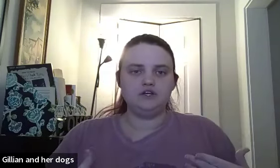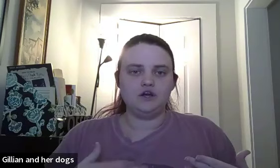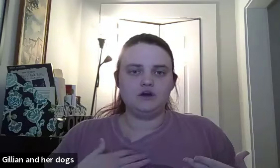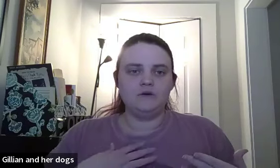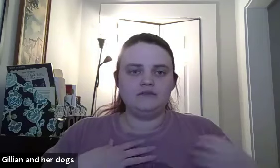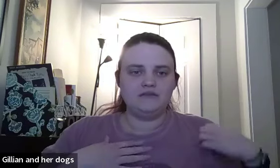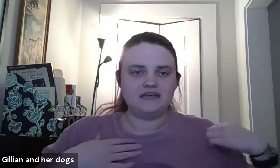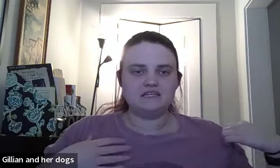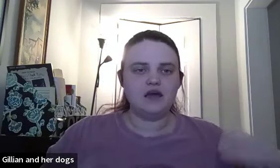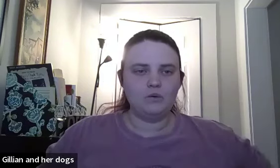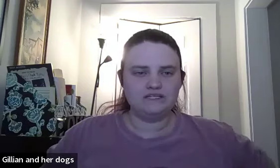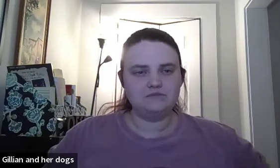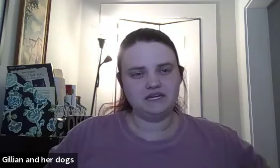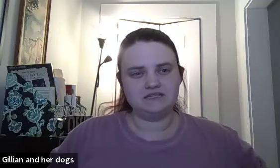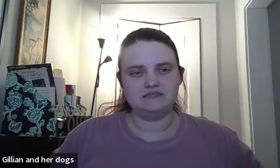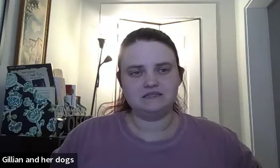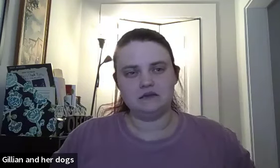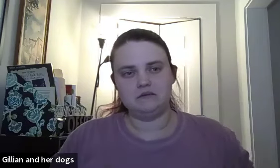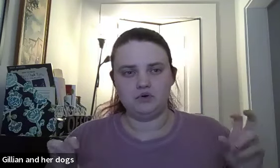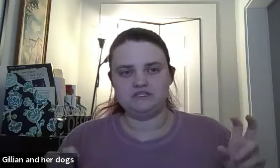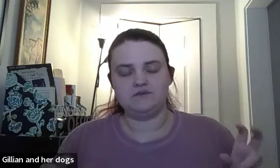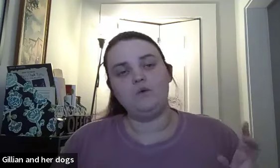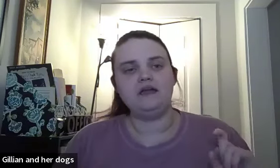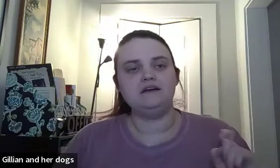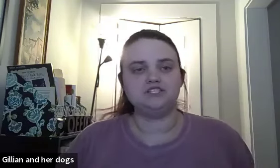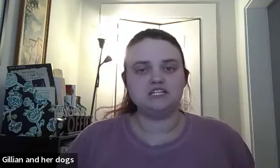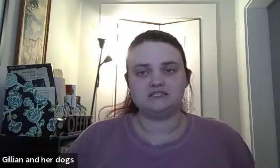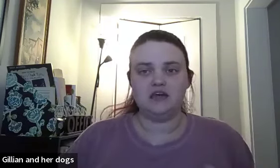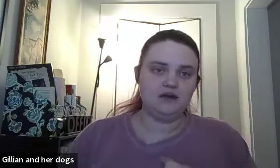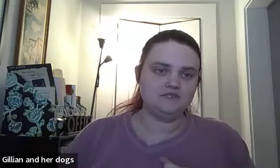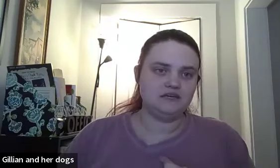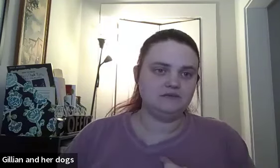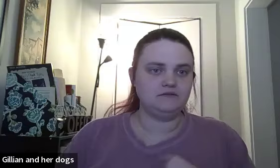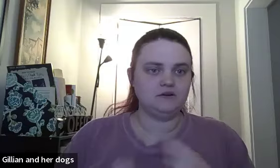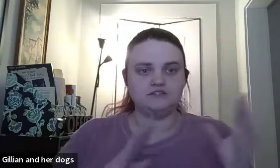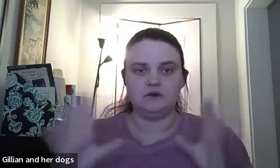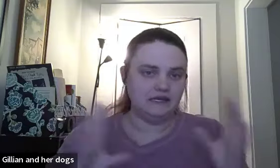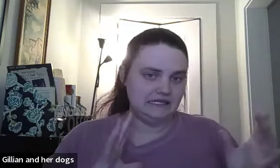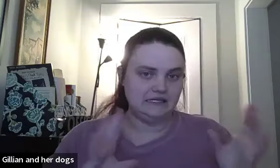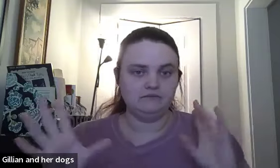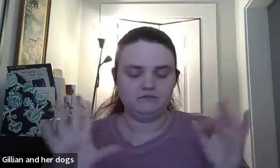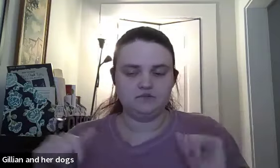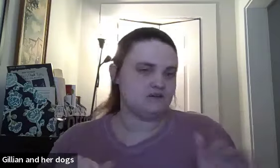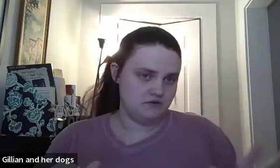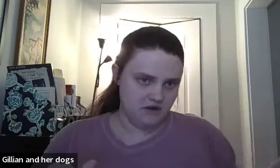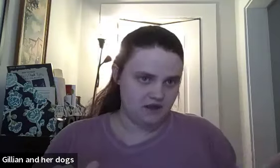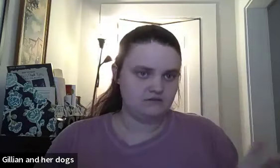You know, that's not always the biggest importance of, oh, well, we have to change it because I'm saying me first or me, It's whichever of the that.